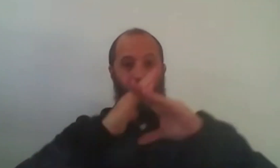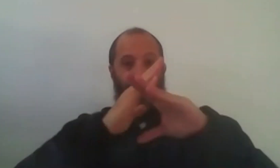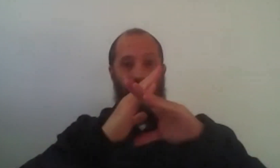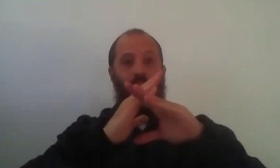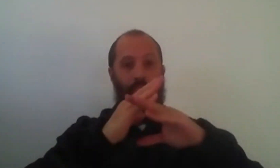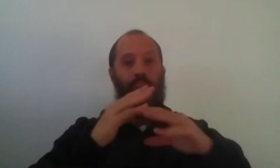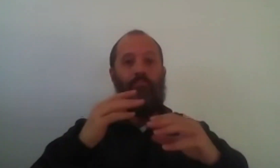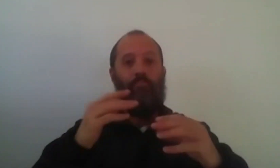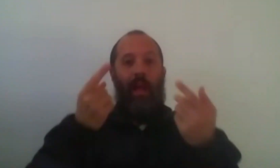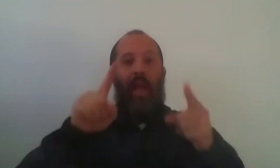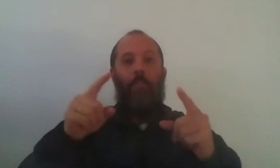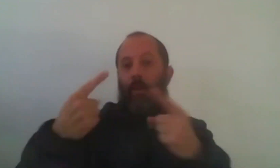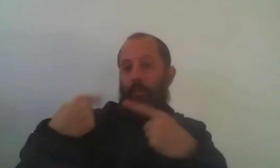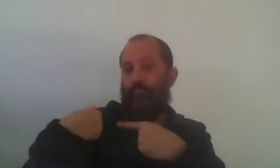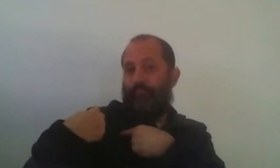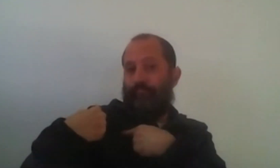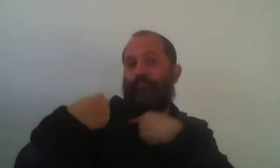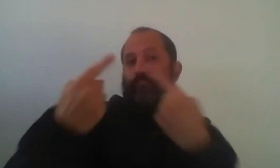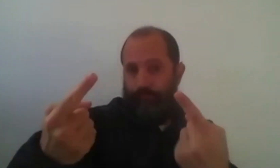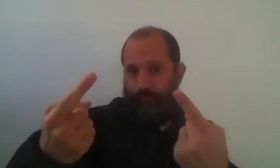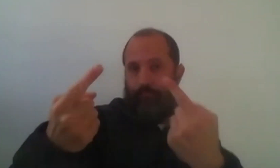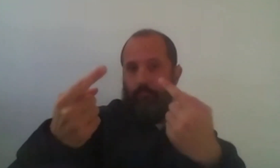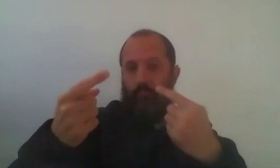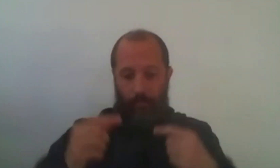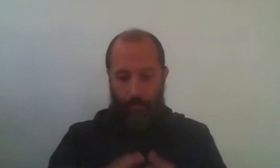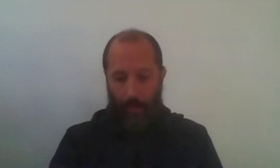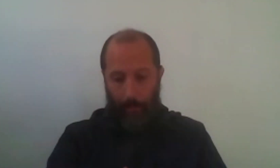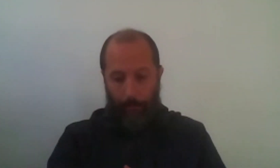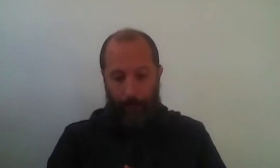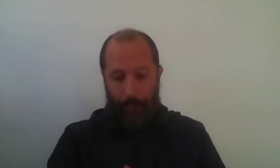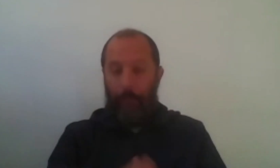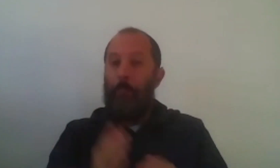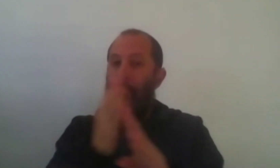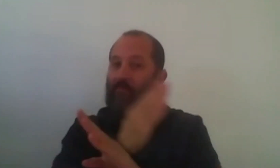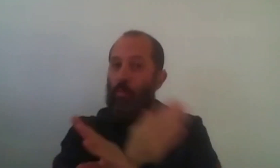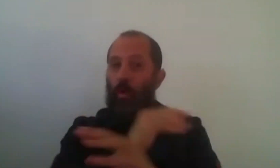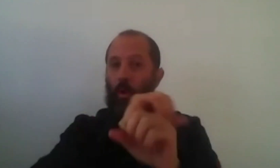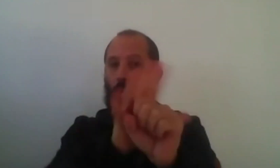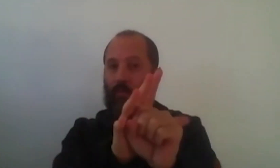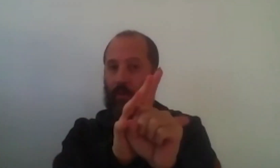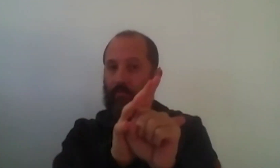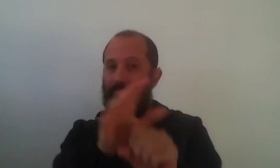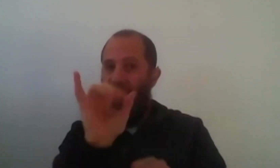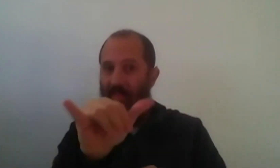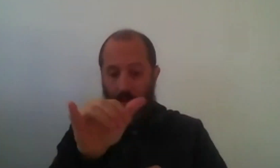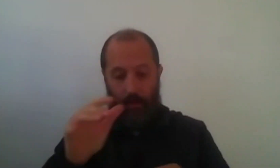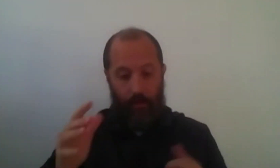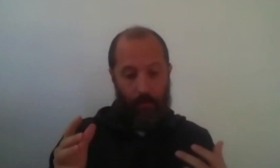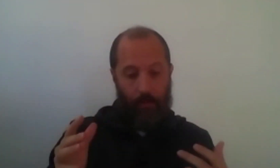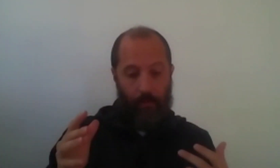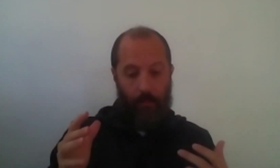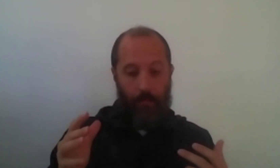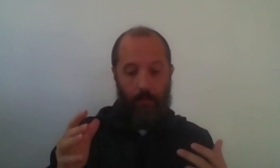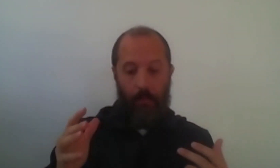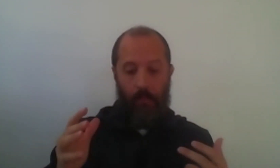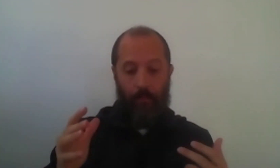explained, now even more additional barriers have been placed on us, such as